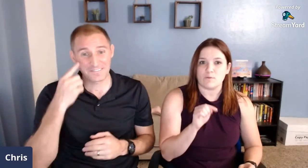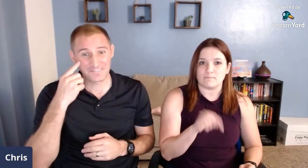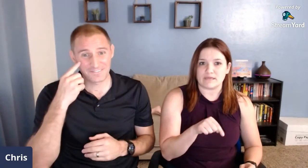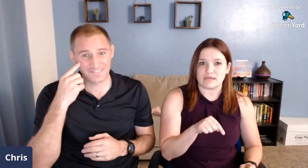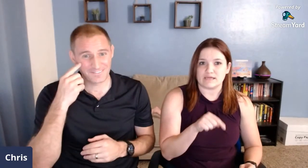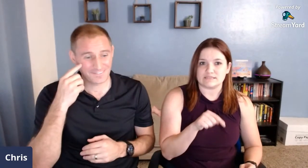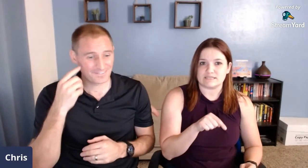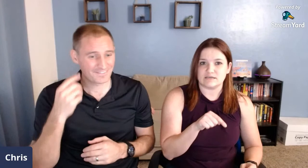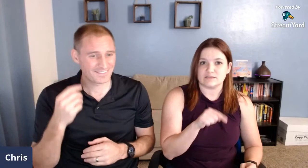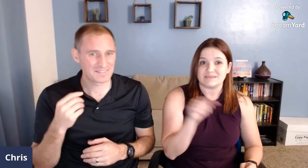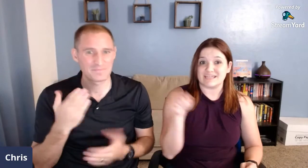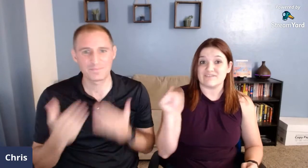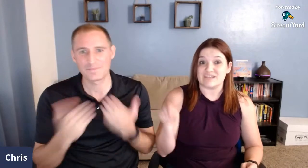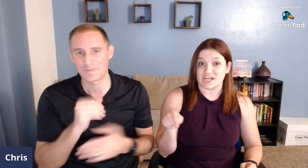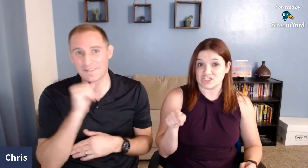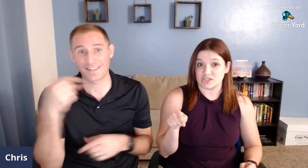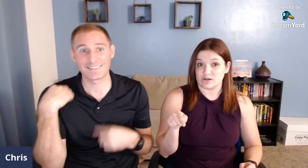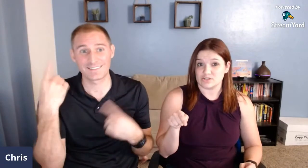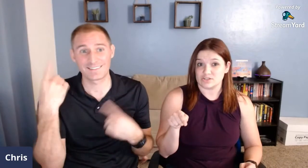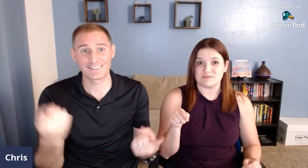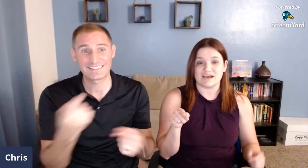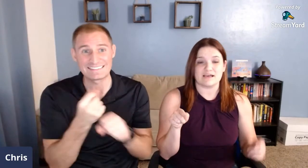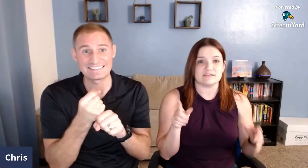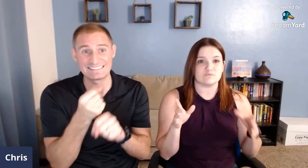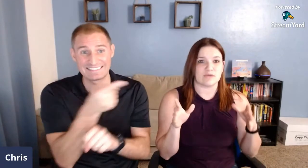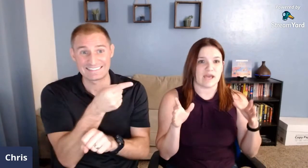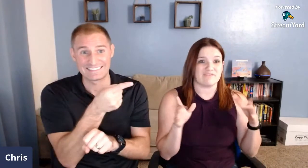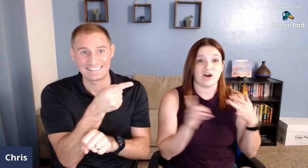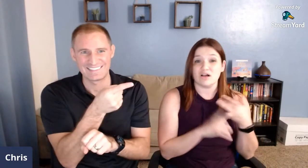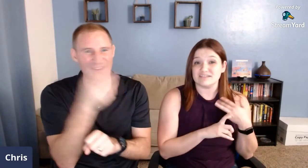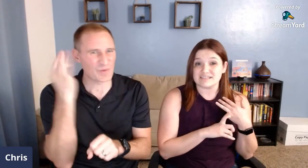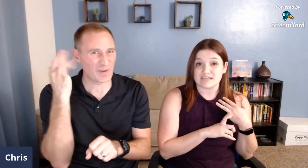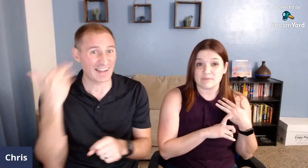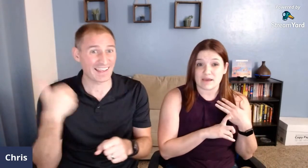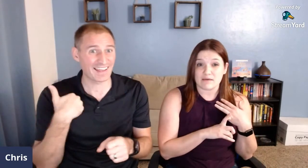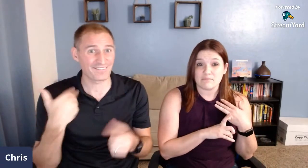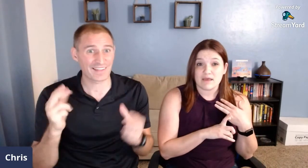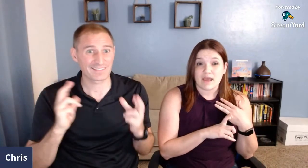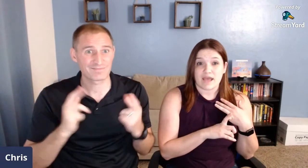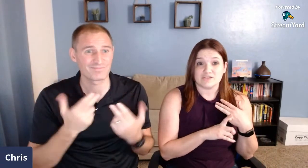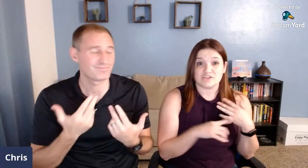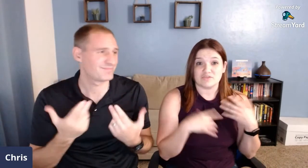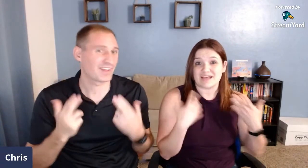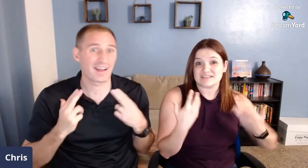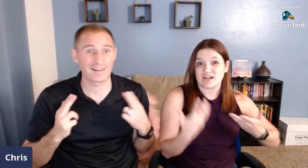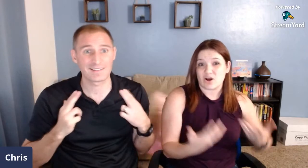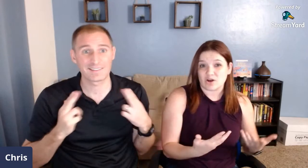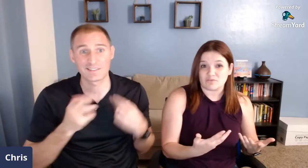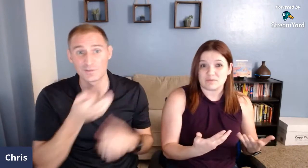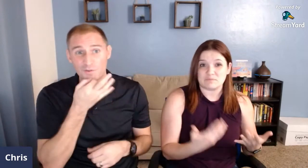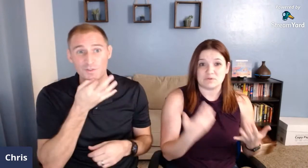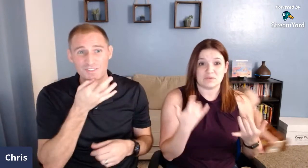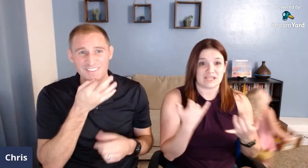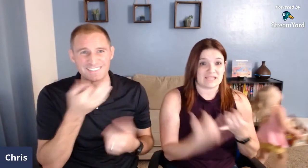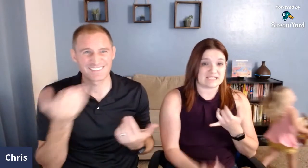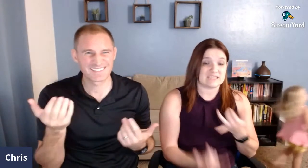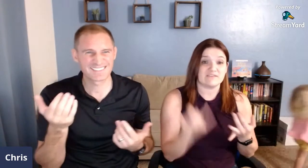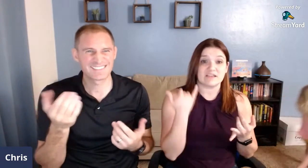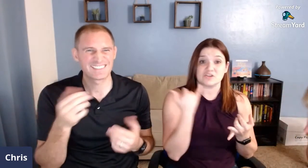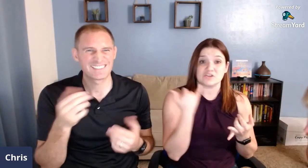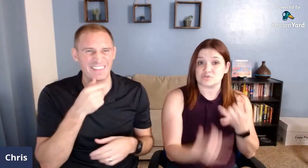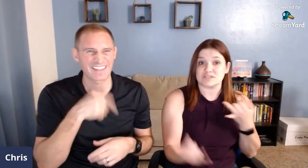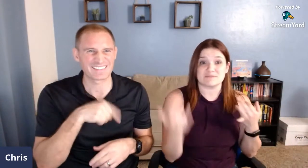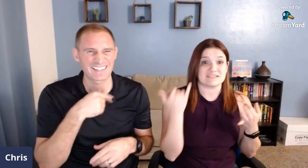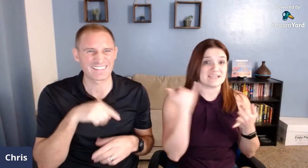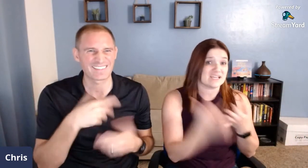probably won't be until the beginning of next year, just because we have the holidays coming up, and so that's kind of hard for people, like